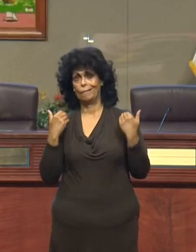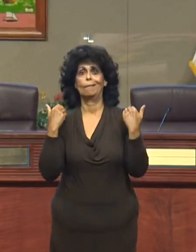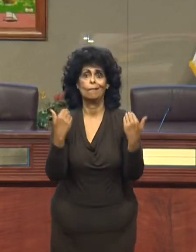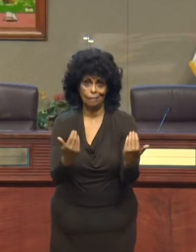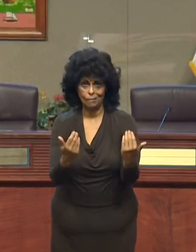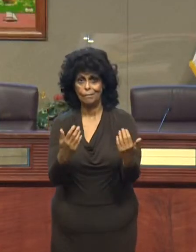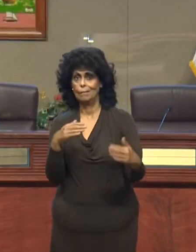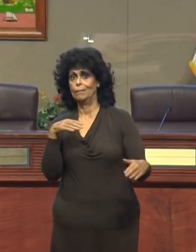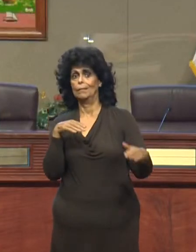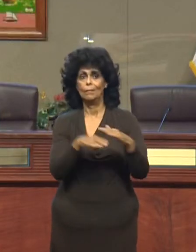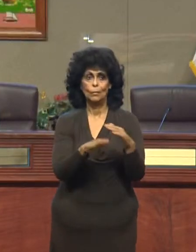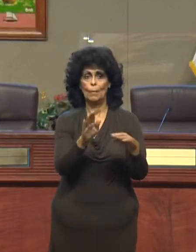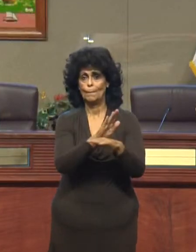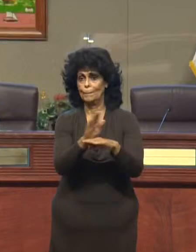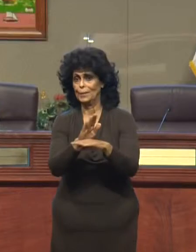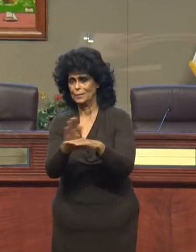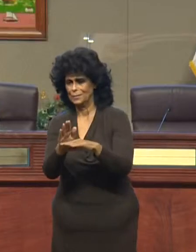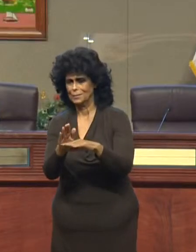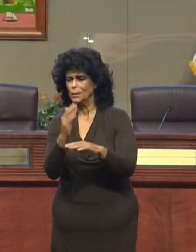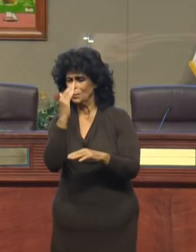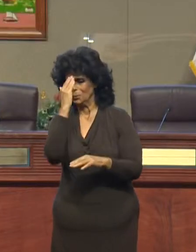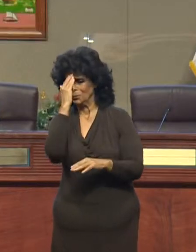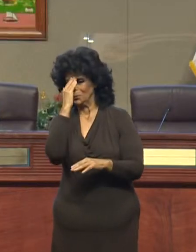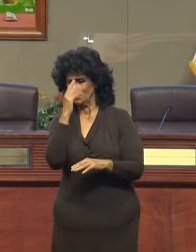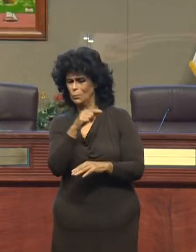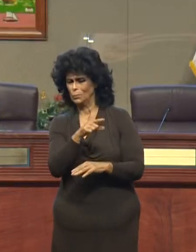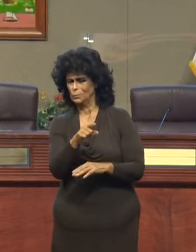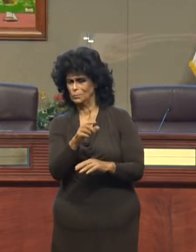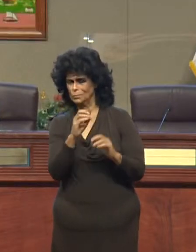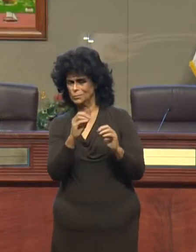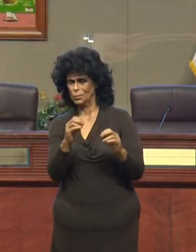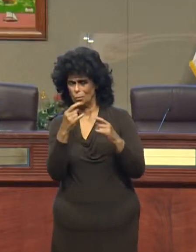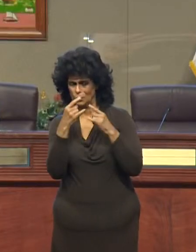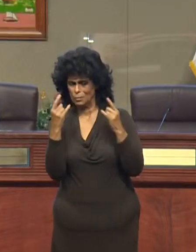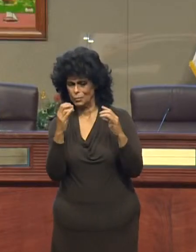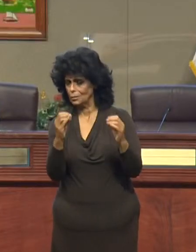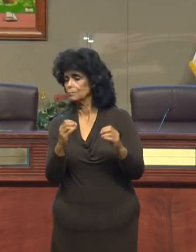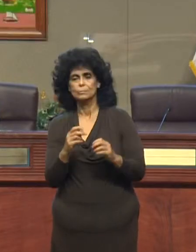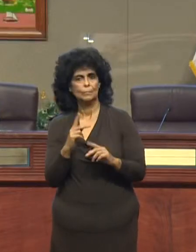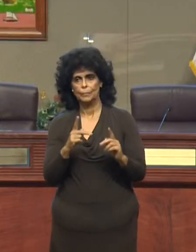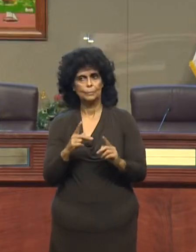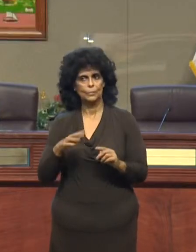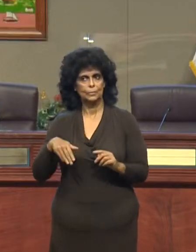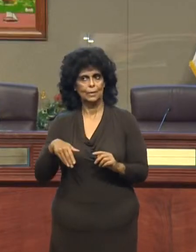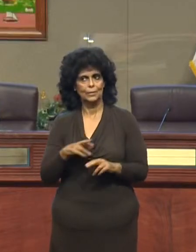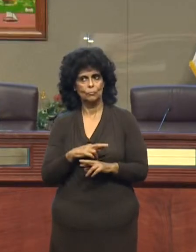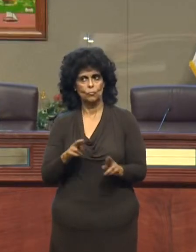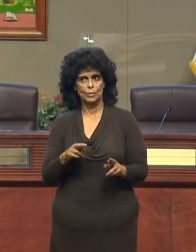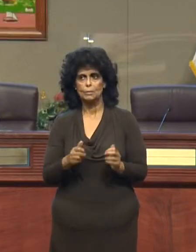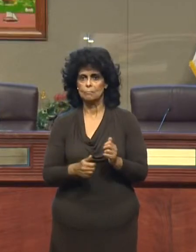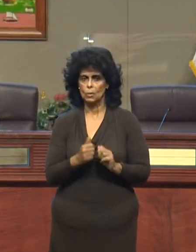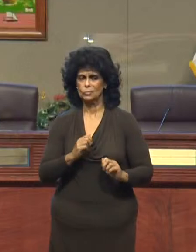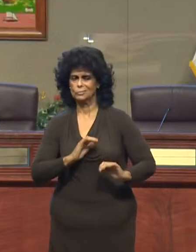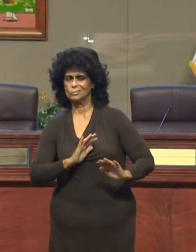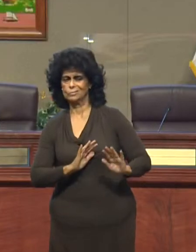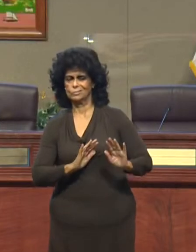and patronize businesses where there are no facial coverings there. So I believe that in order